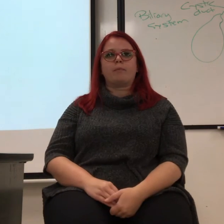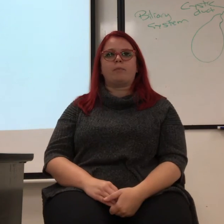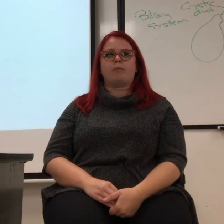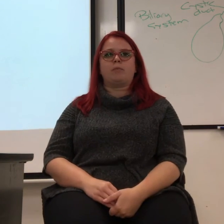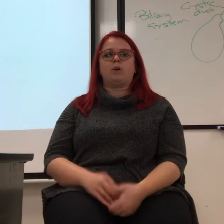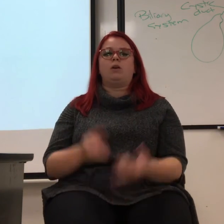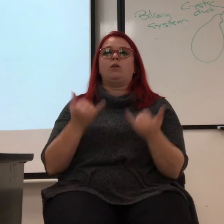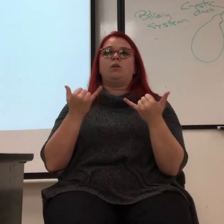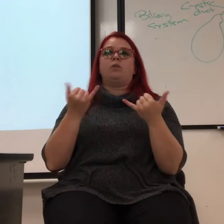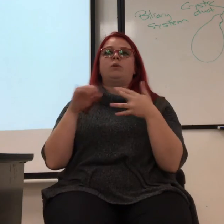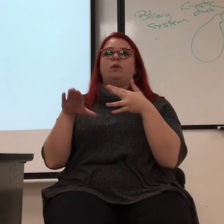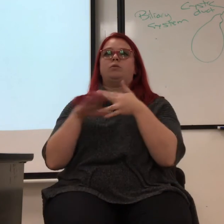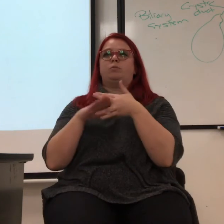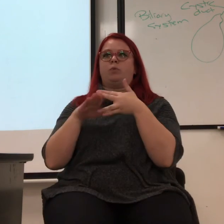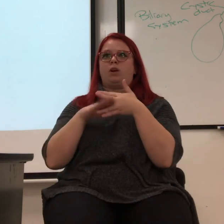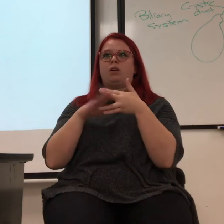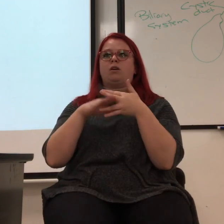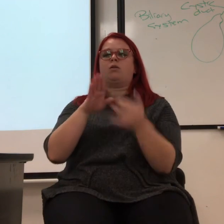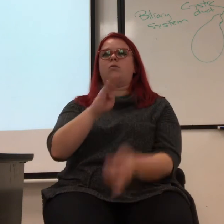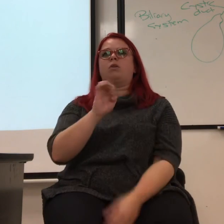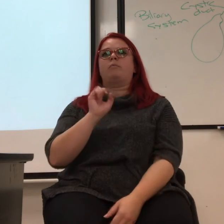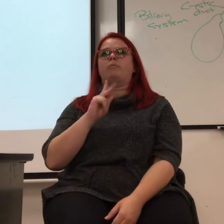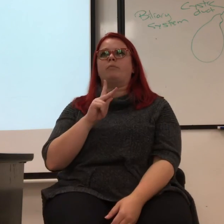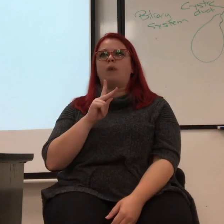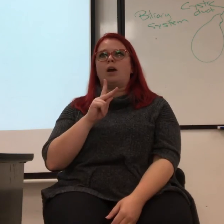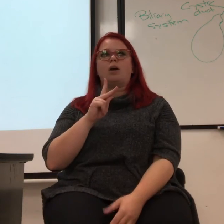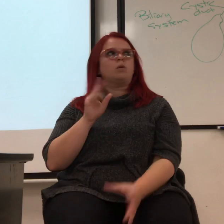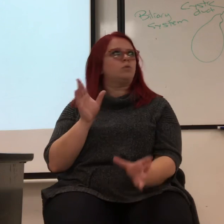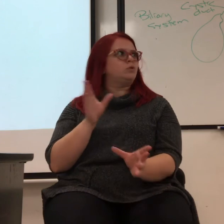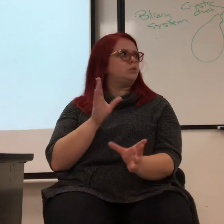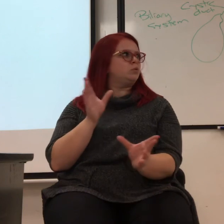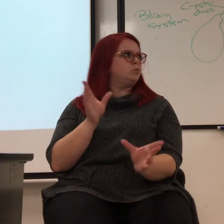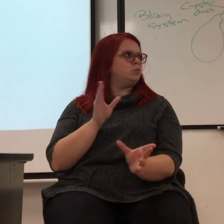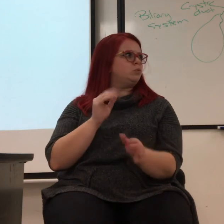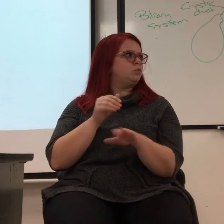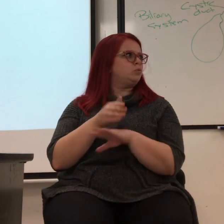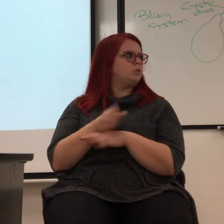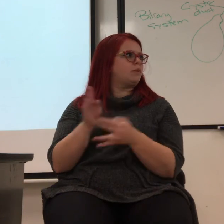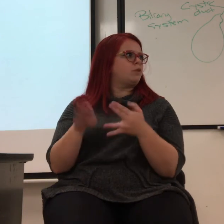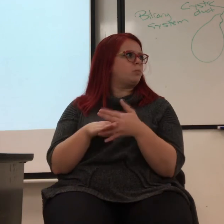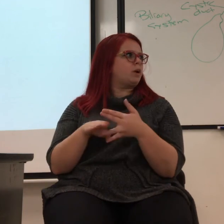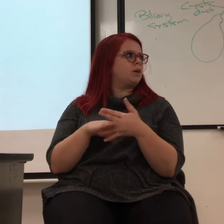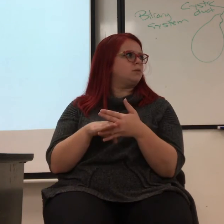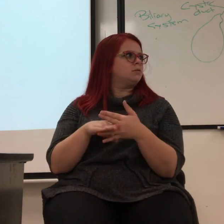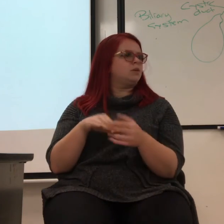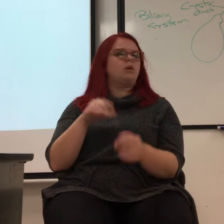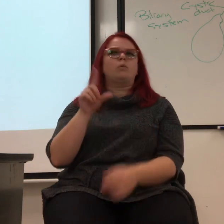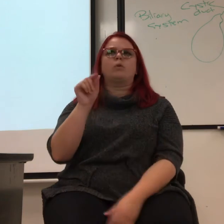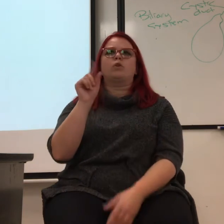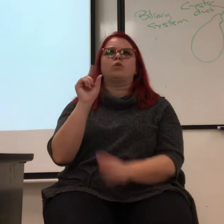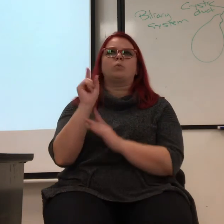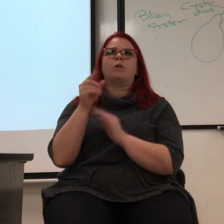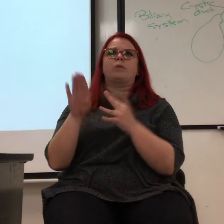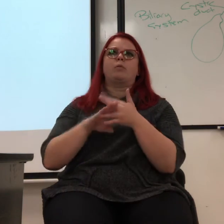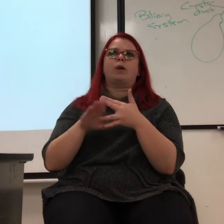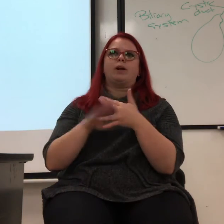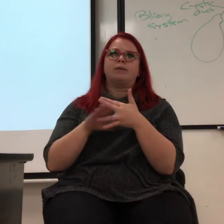All right, let's take a break, and when we come back, we'll do the walk. Come back in 20 minutes.